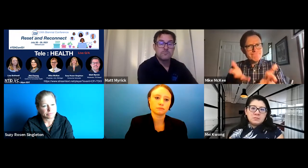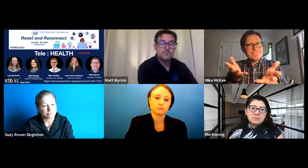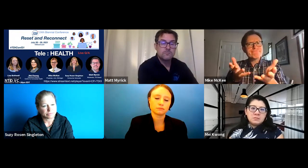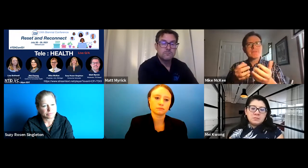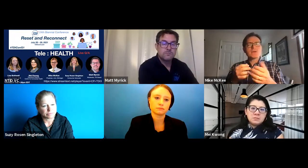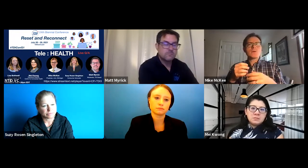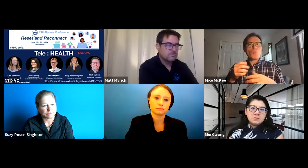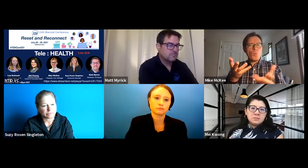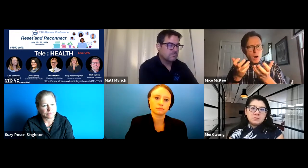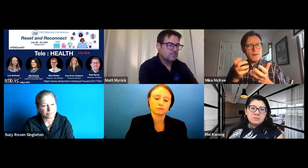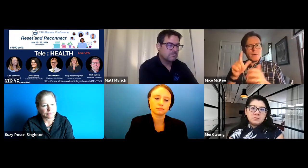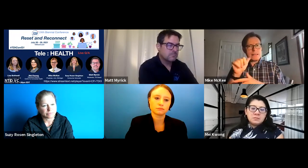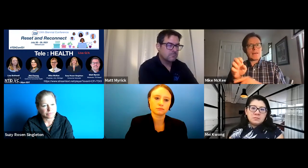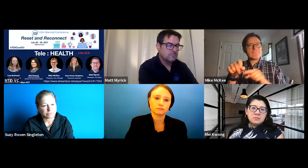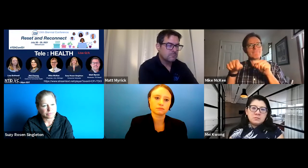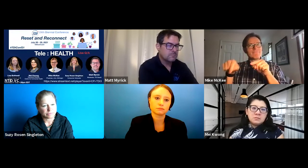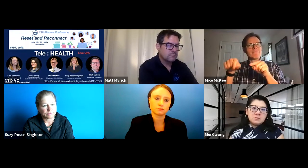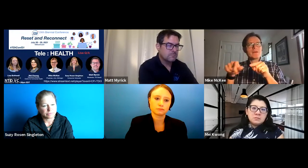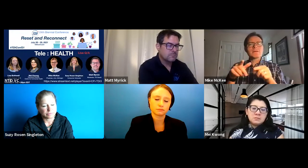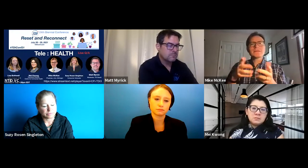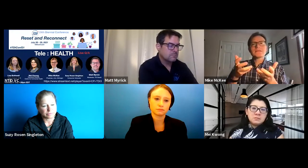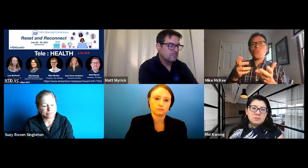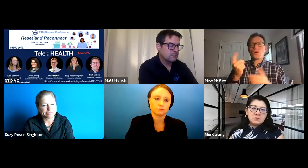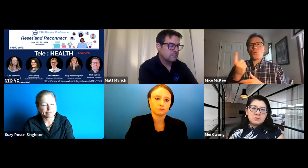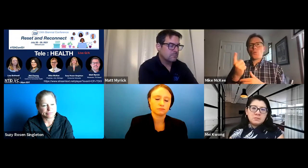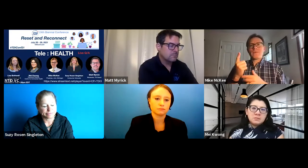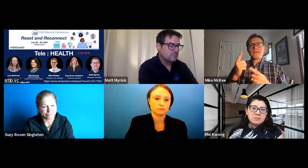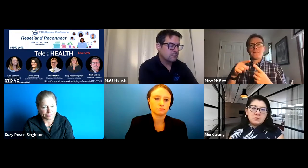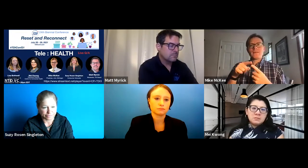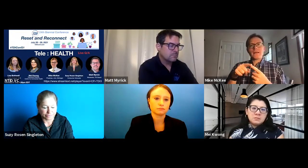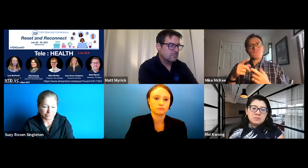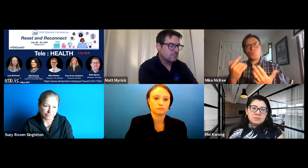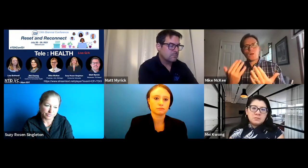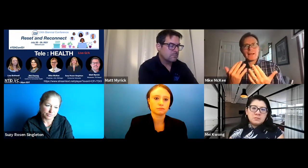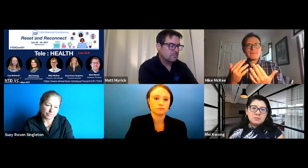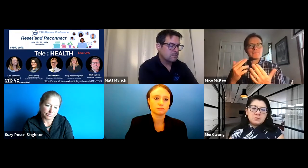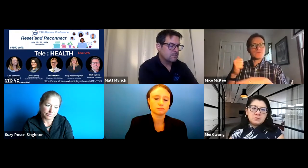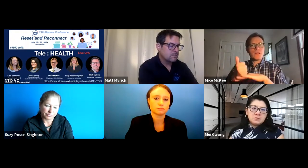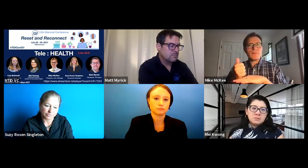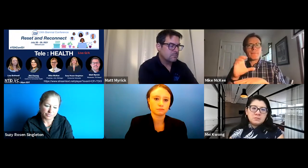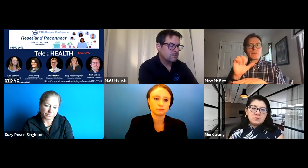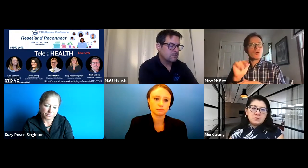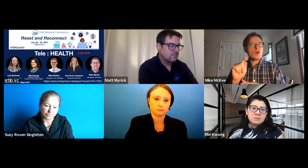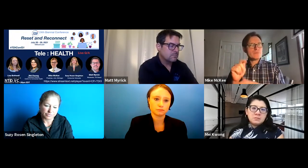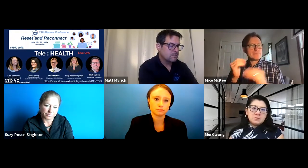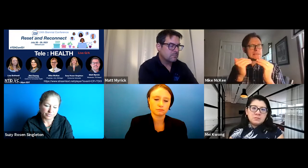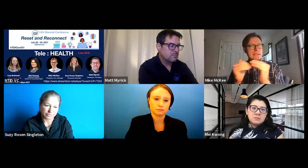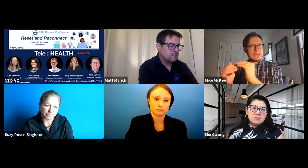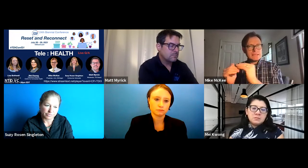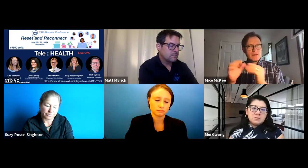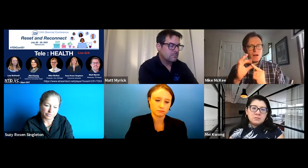of hearing community really wanted live captioning included. That was something they advocated for, but